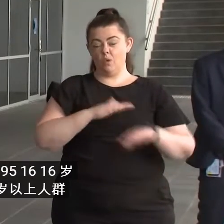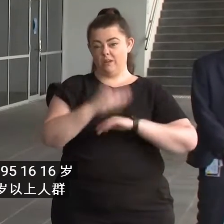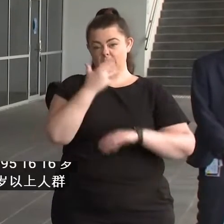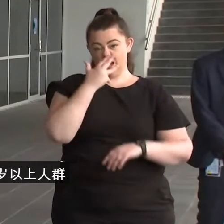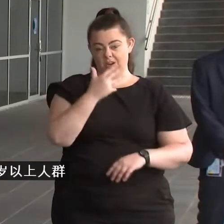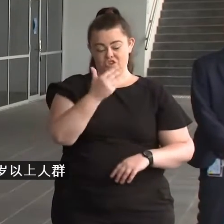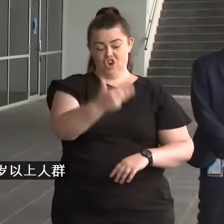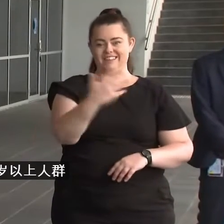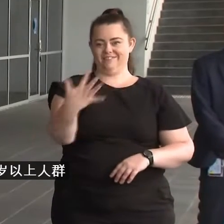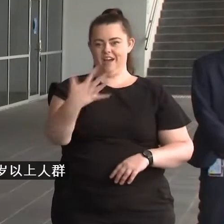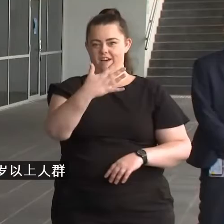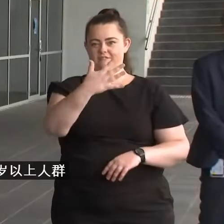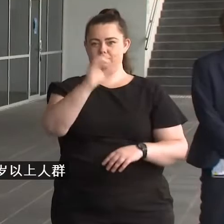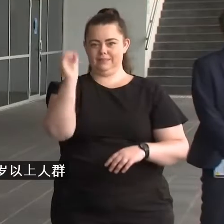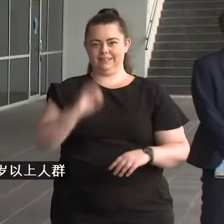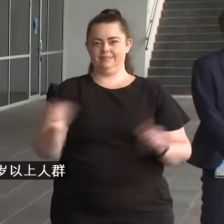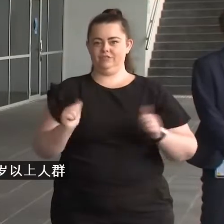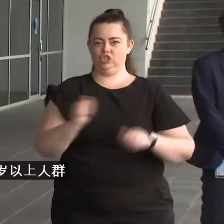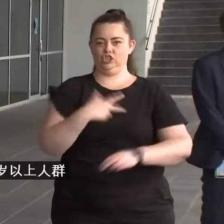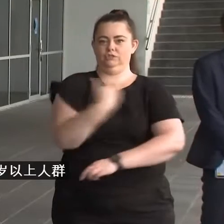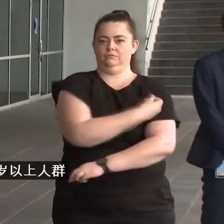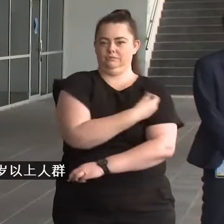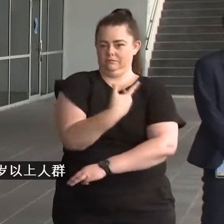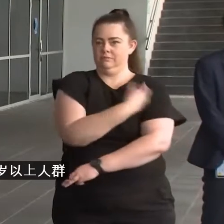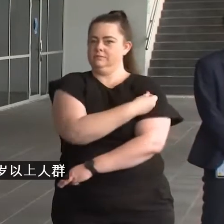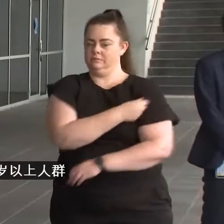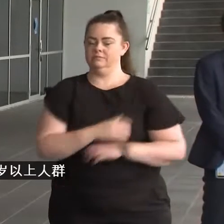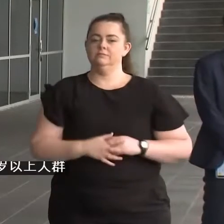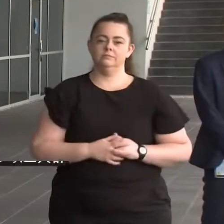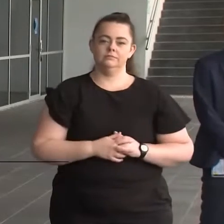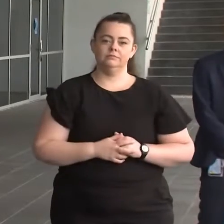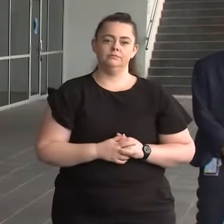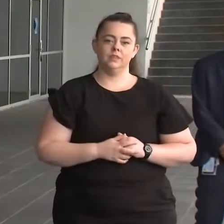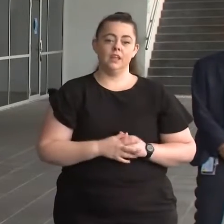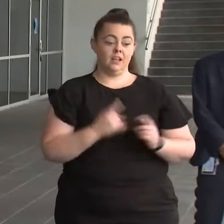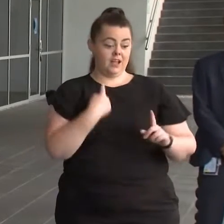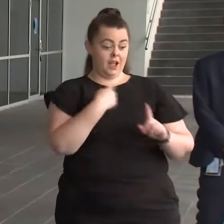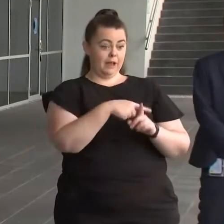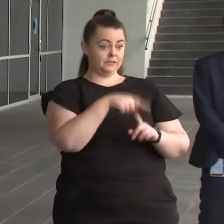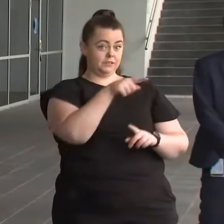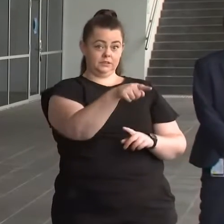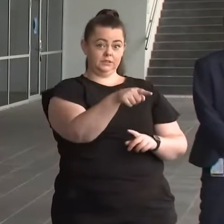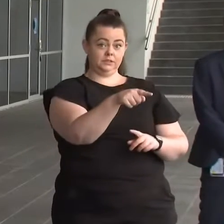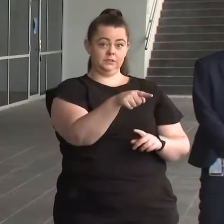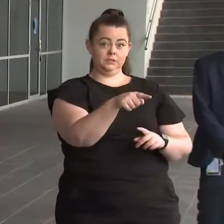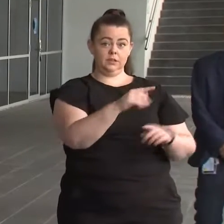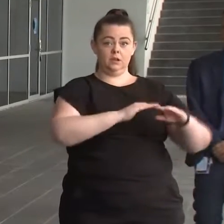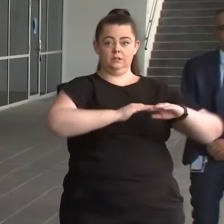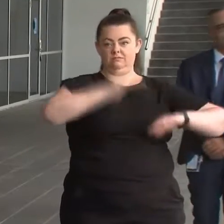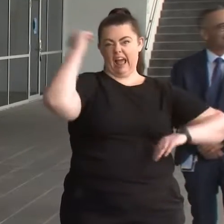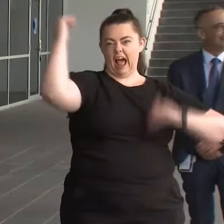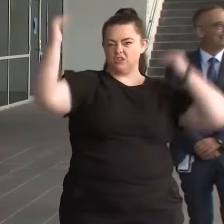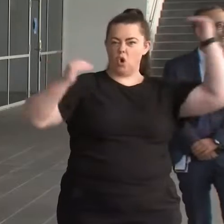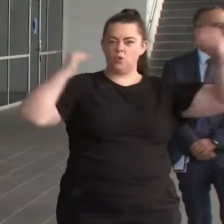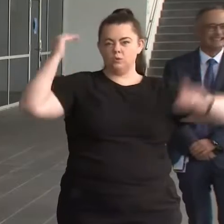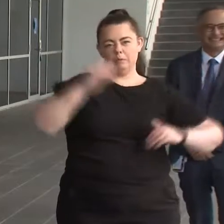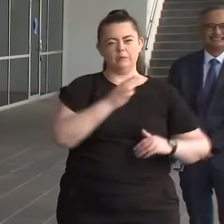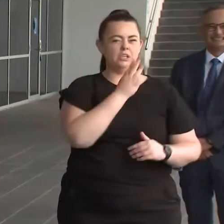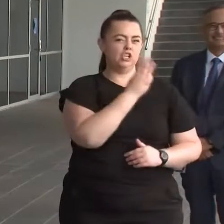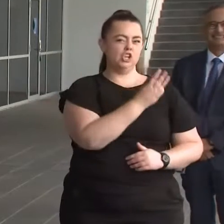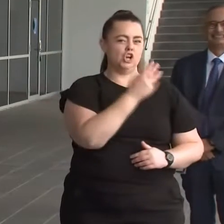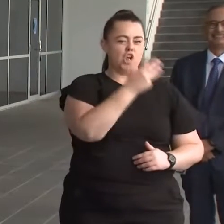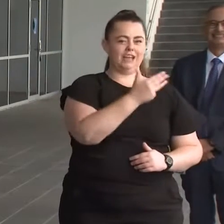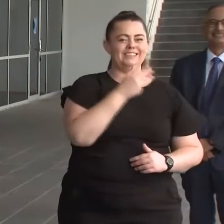aged 16 plus, and our booster levels increasing. We currently have 2,722 people